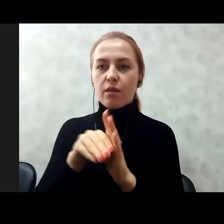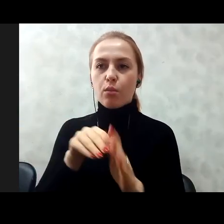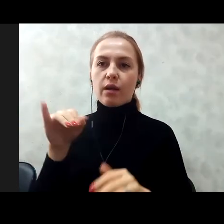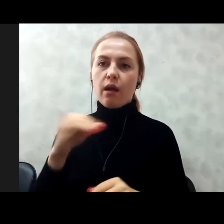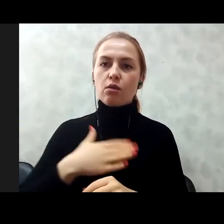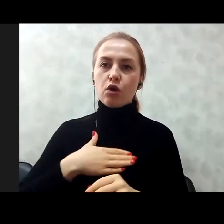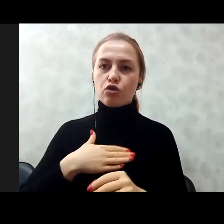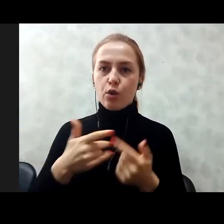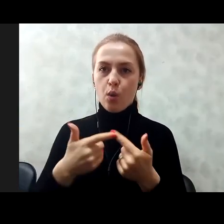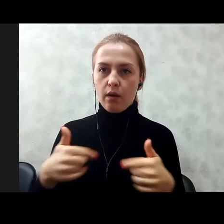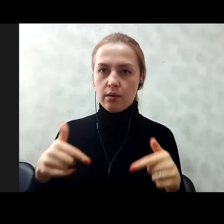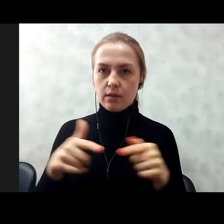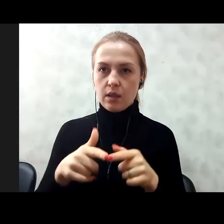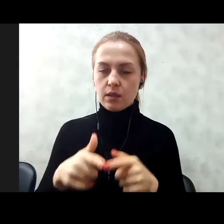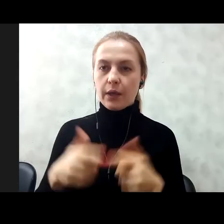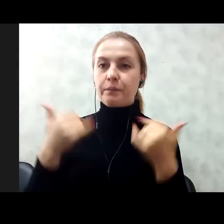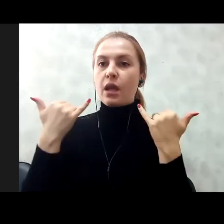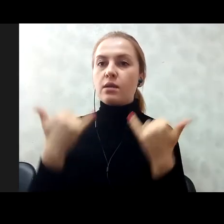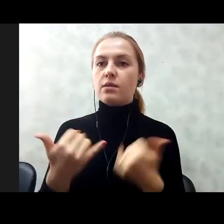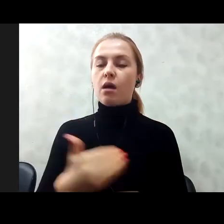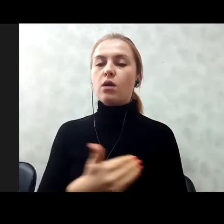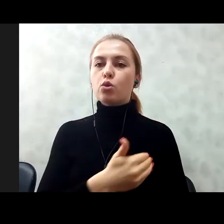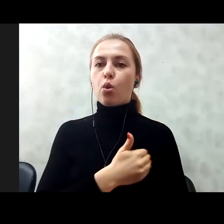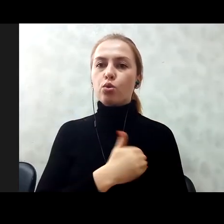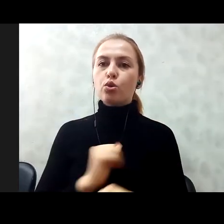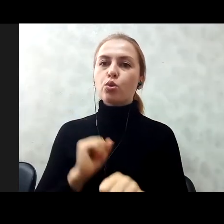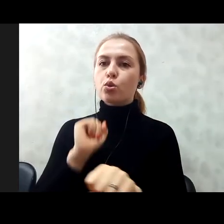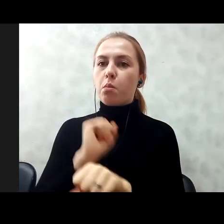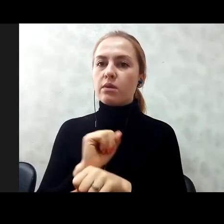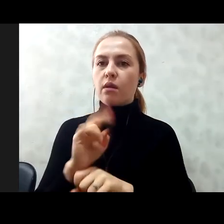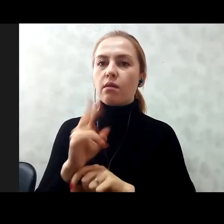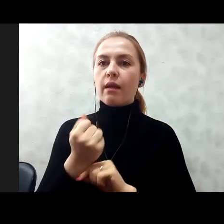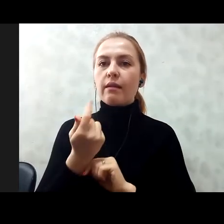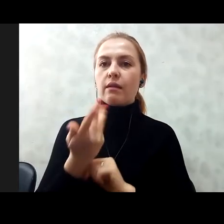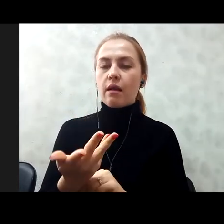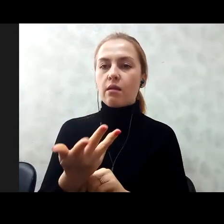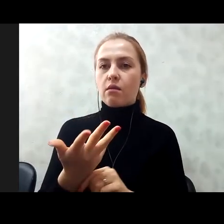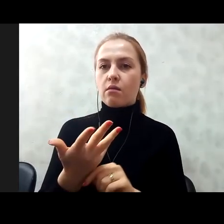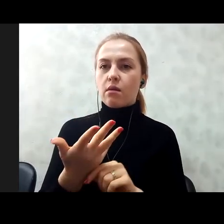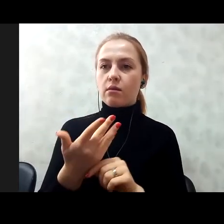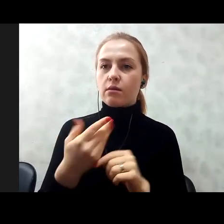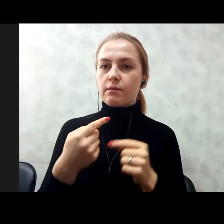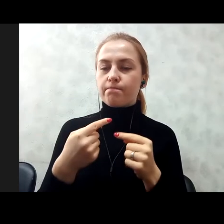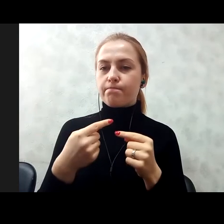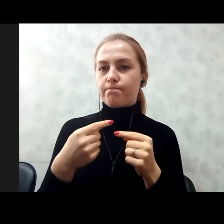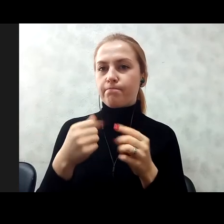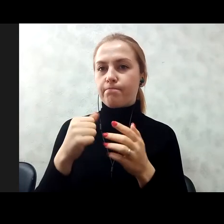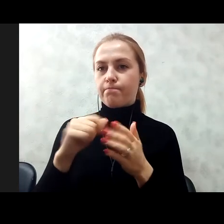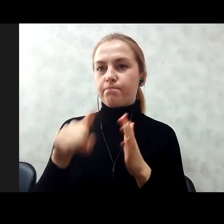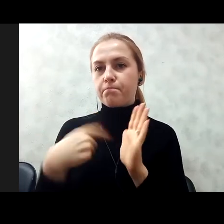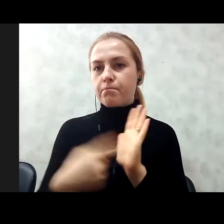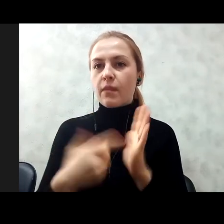missions, including ours. So I would like to underscore some things or